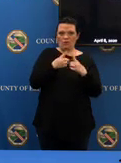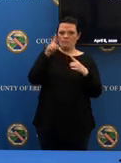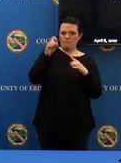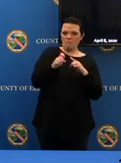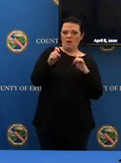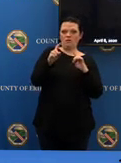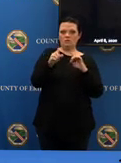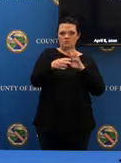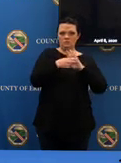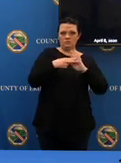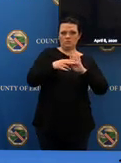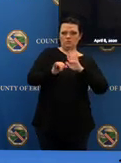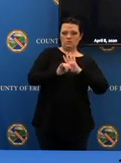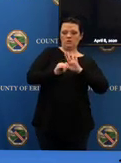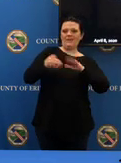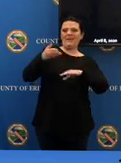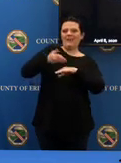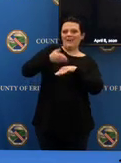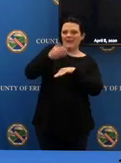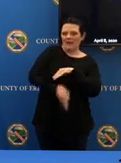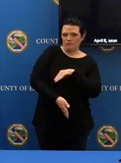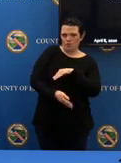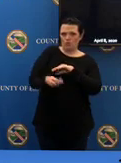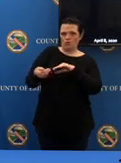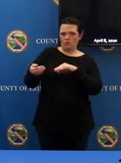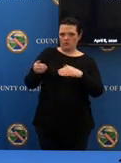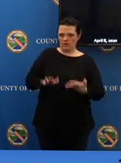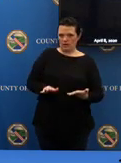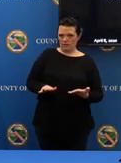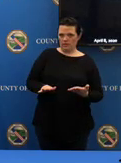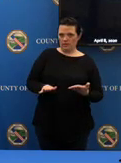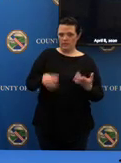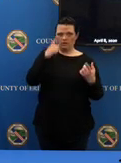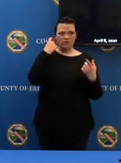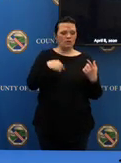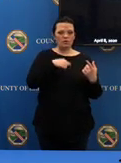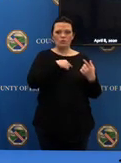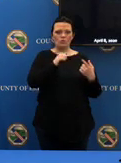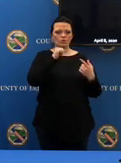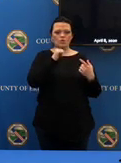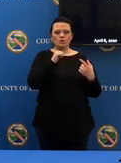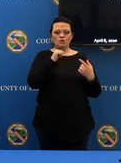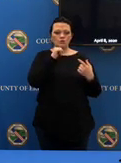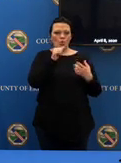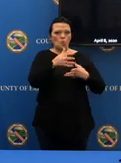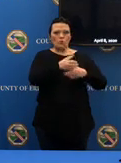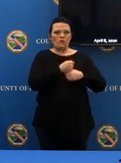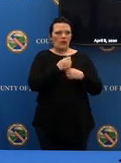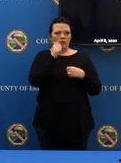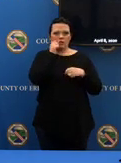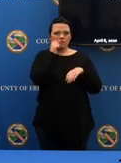identify this after the death, because we do not get racial breakdowns